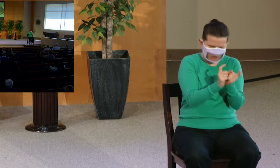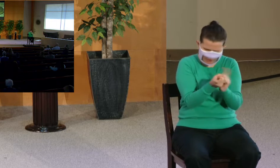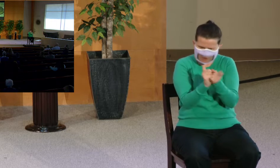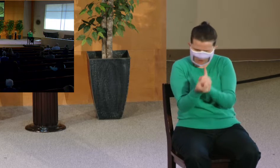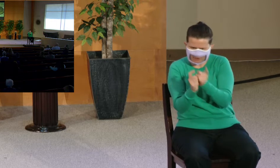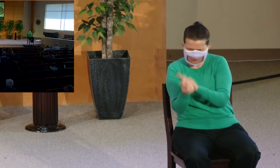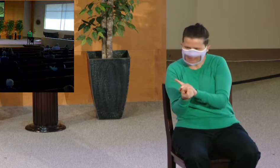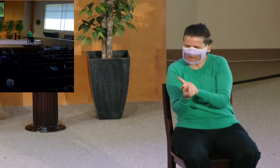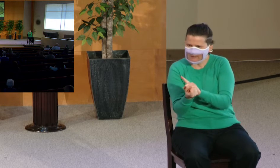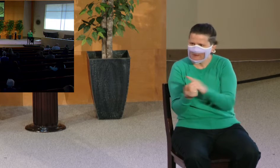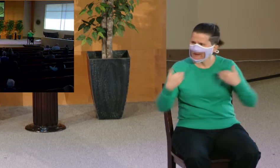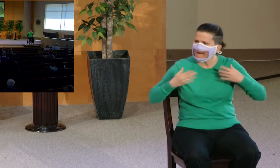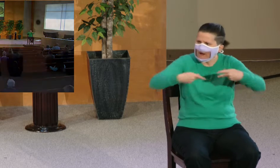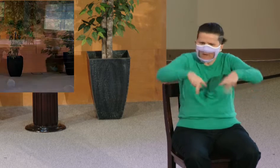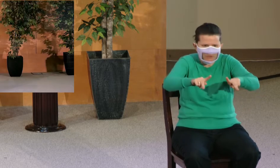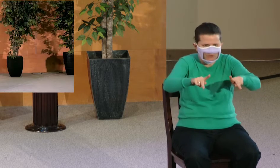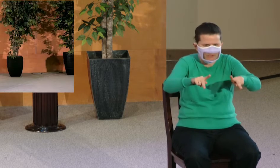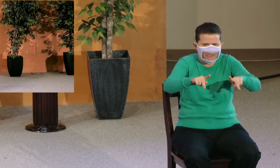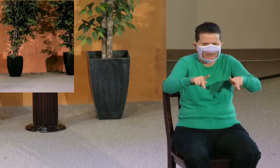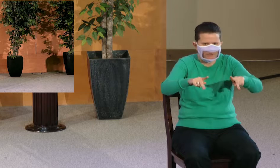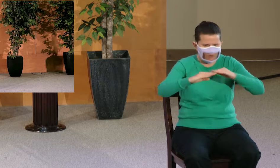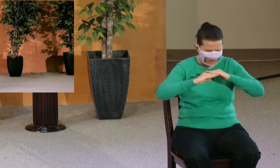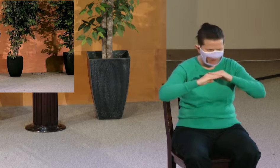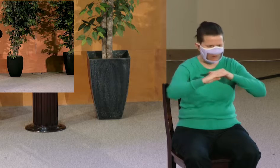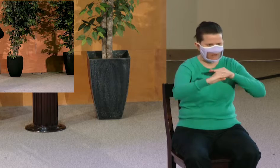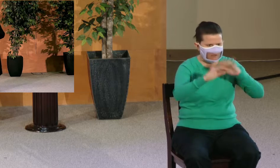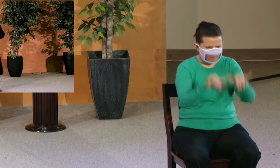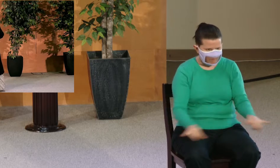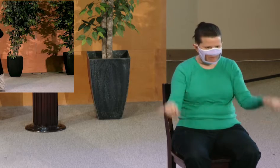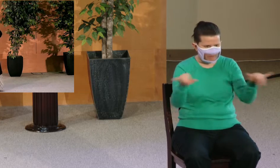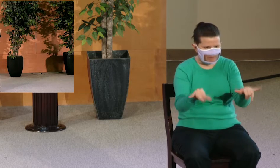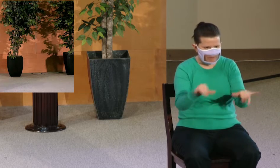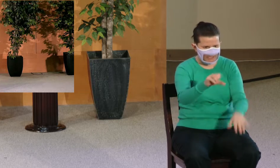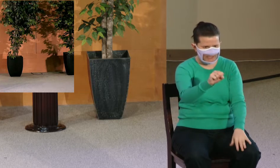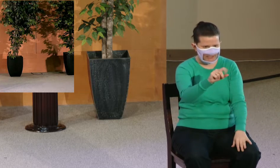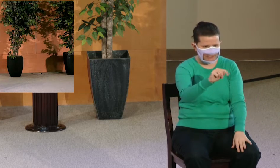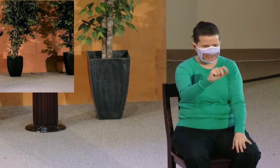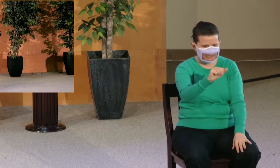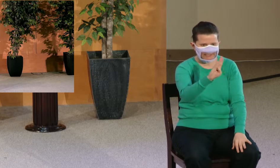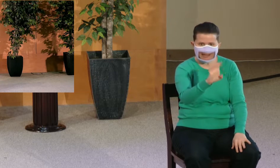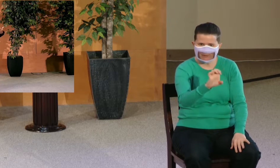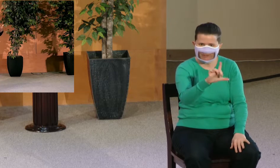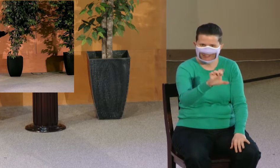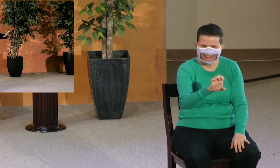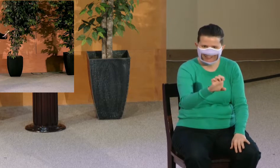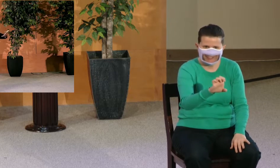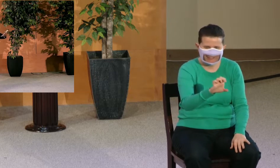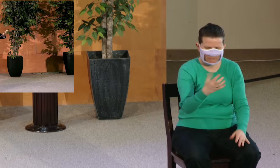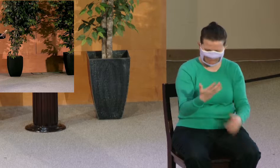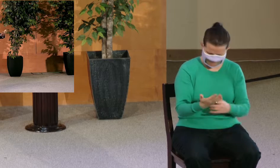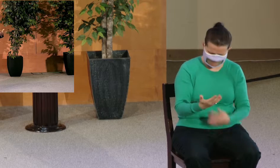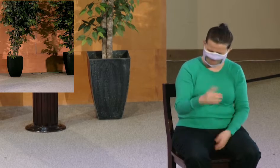I don't think so. I don't think so. And we need that stability to really figure out who we